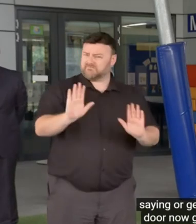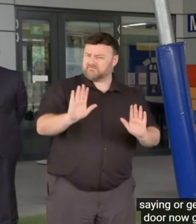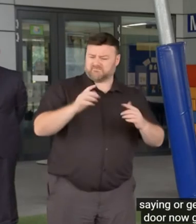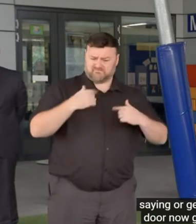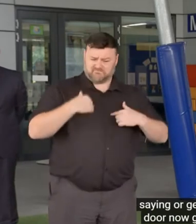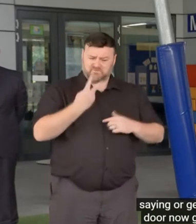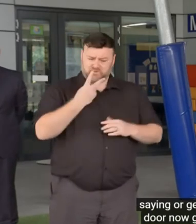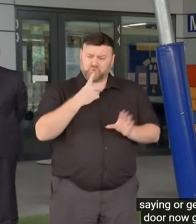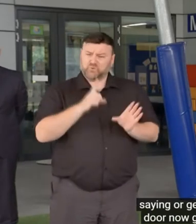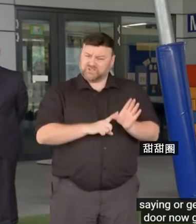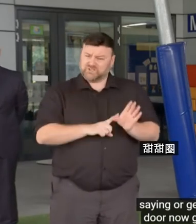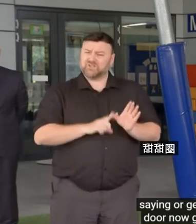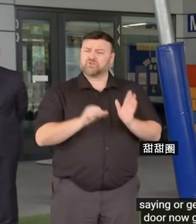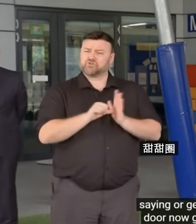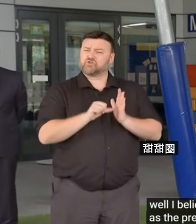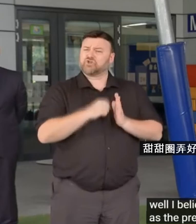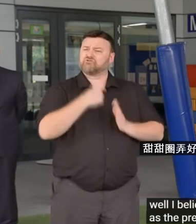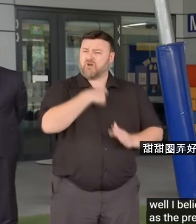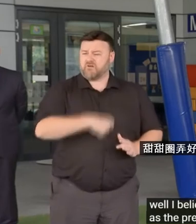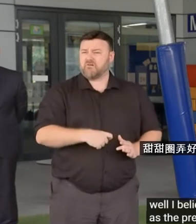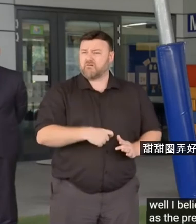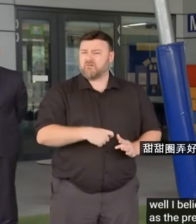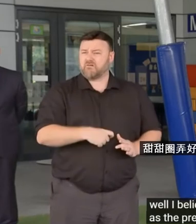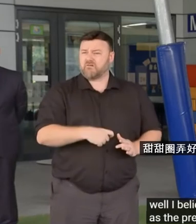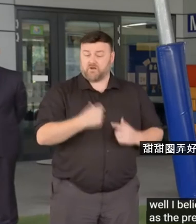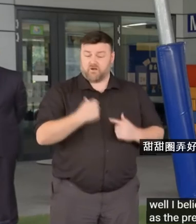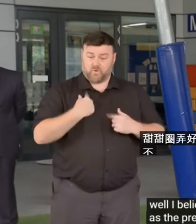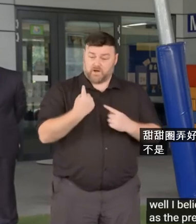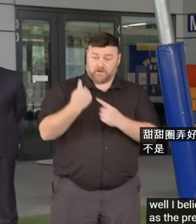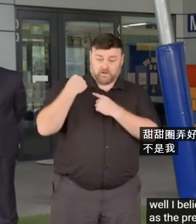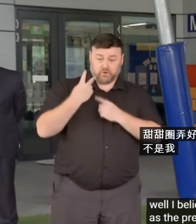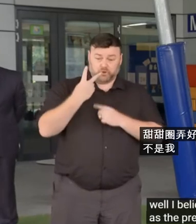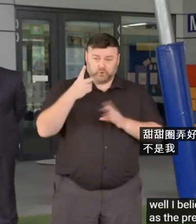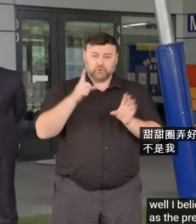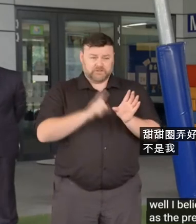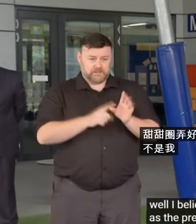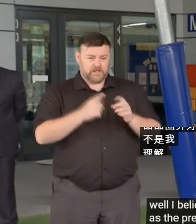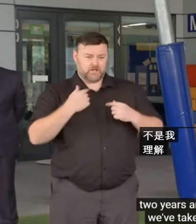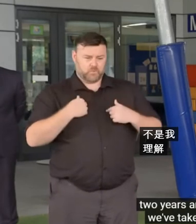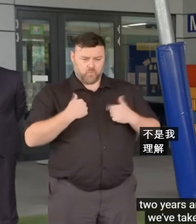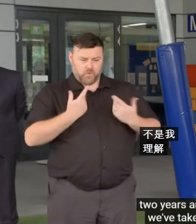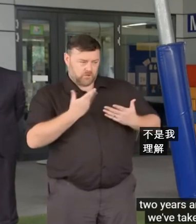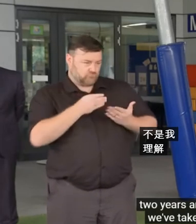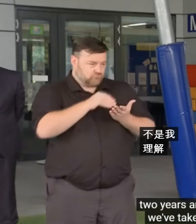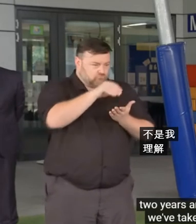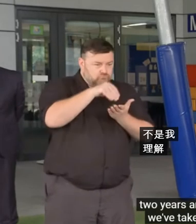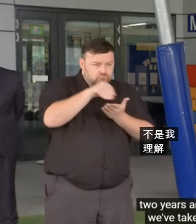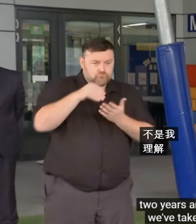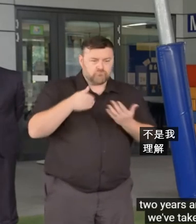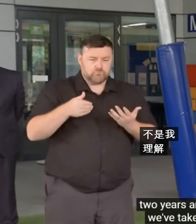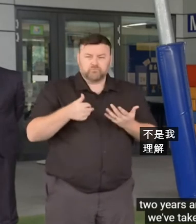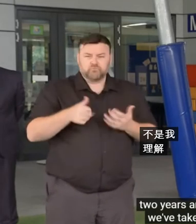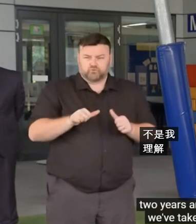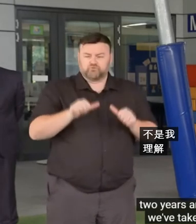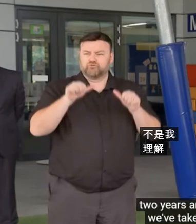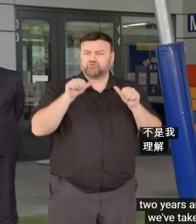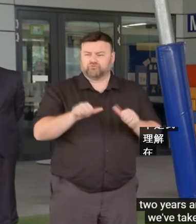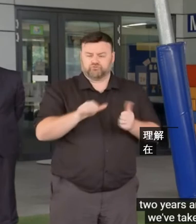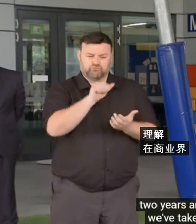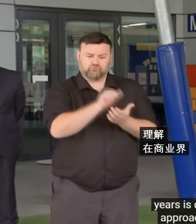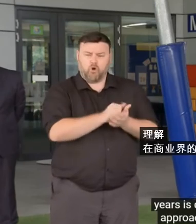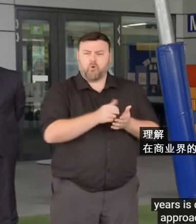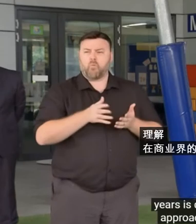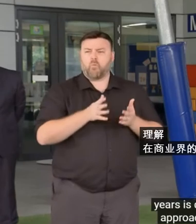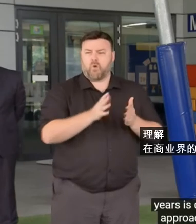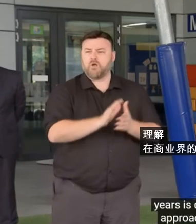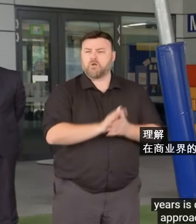over the last 2 years is definitely the right approach. And that's not I understand there's concern